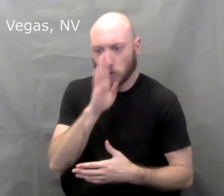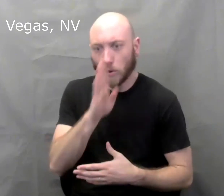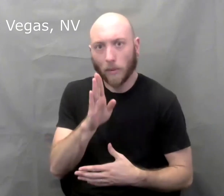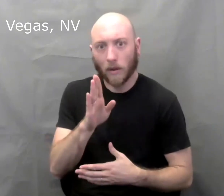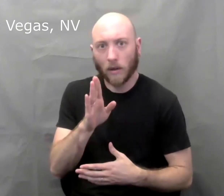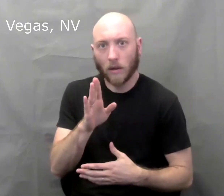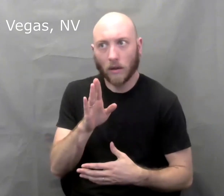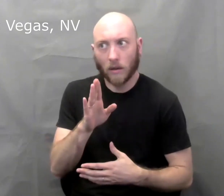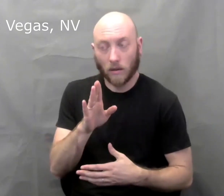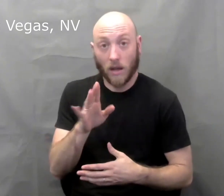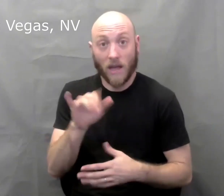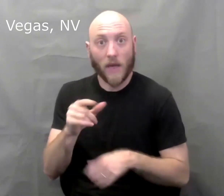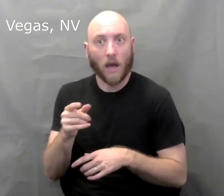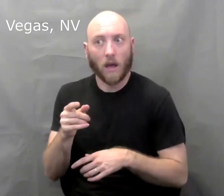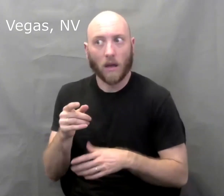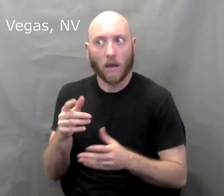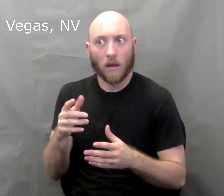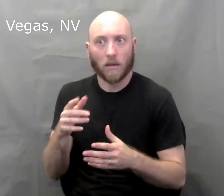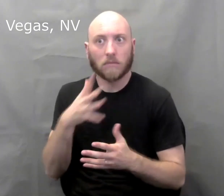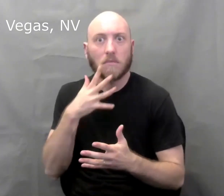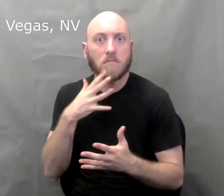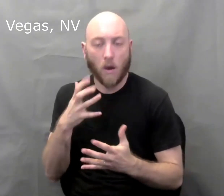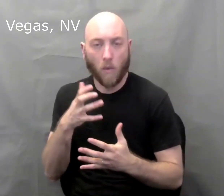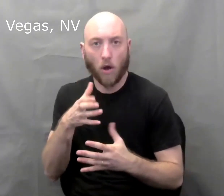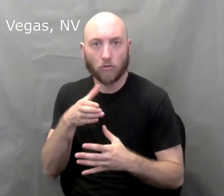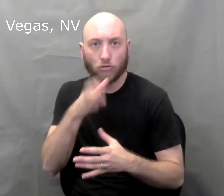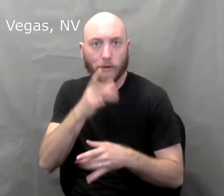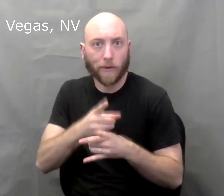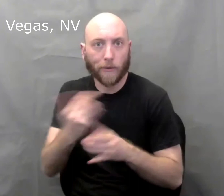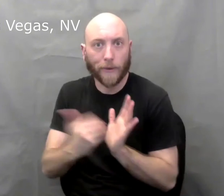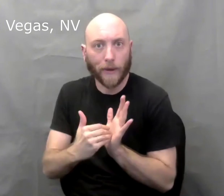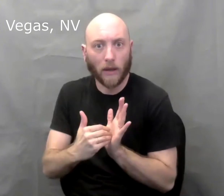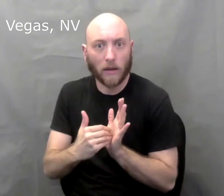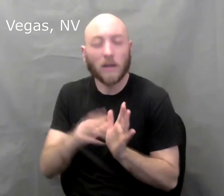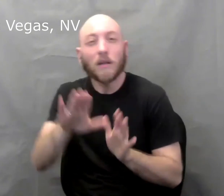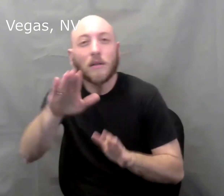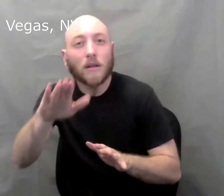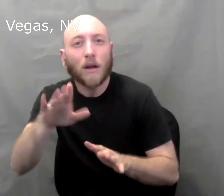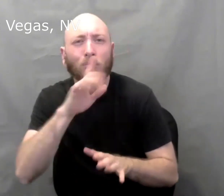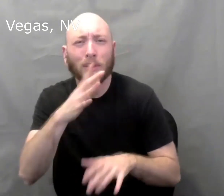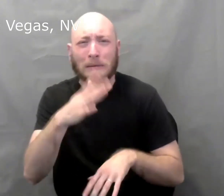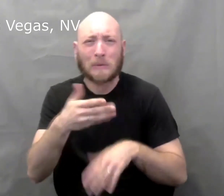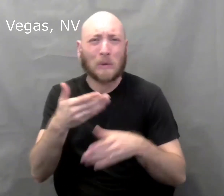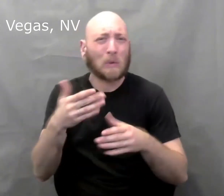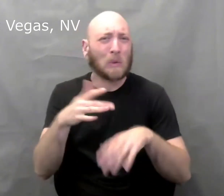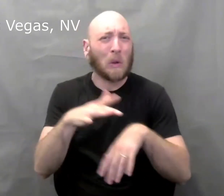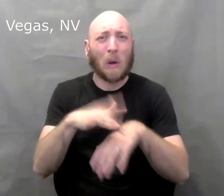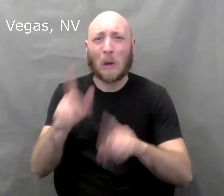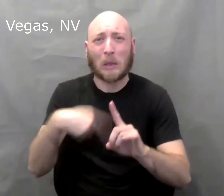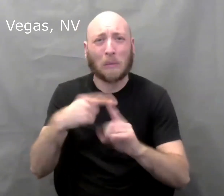drink. The obsession to drink was removed from me very, very, very early on. And after that first amends,